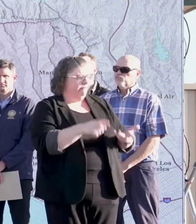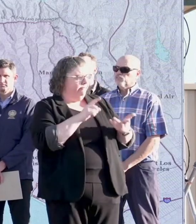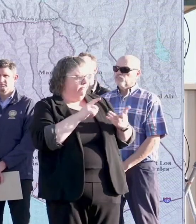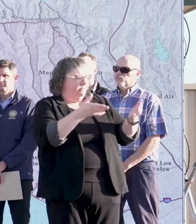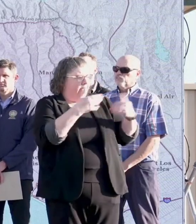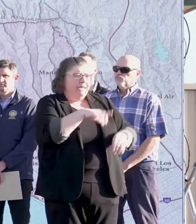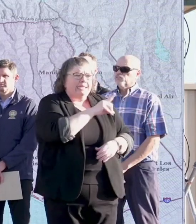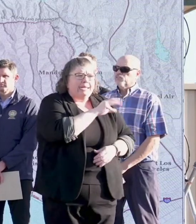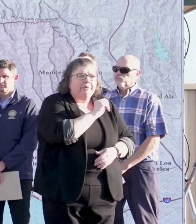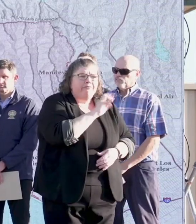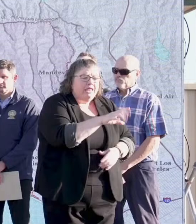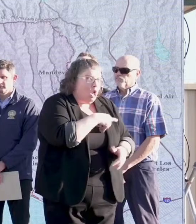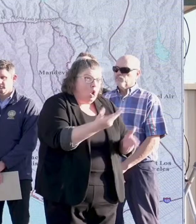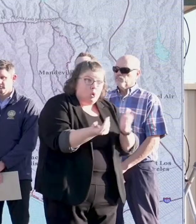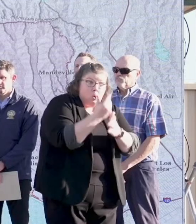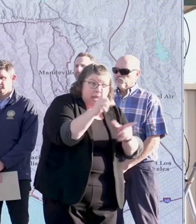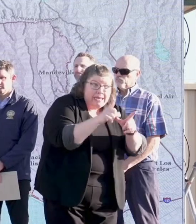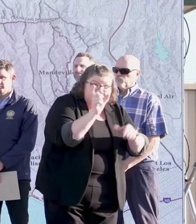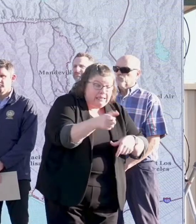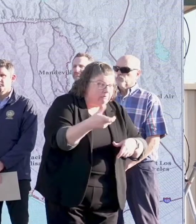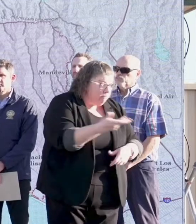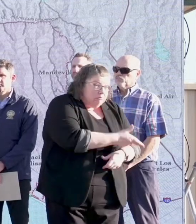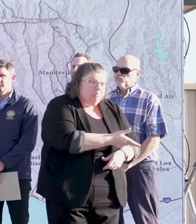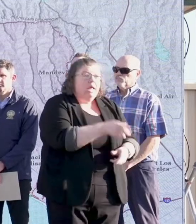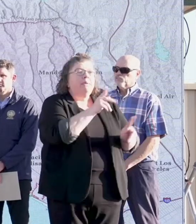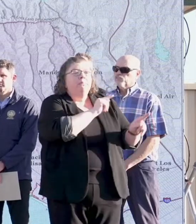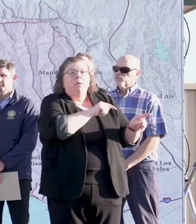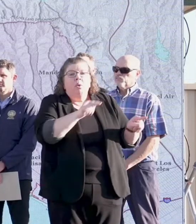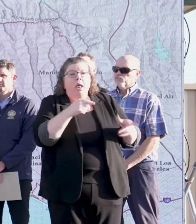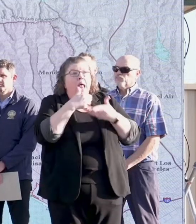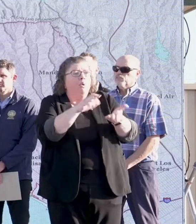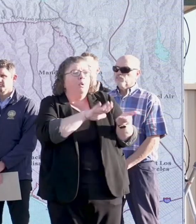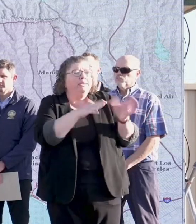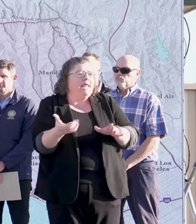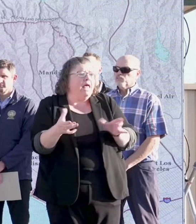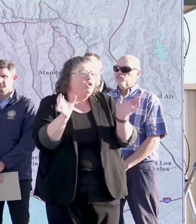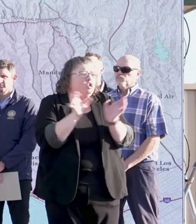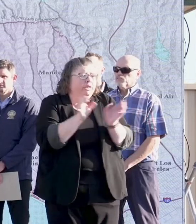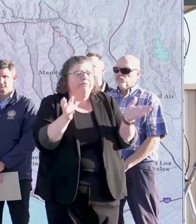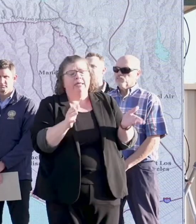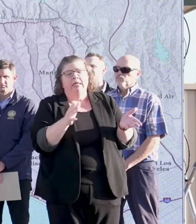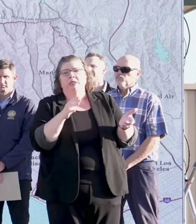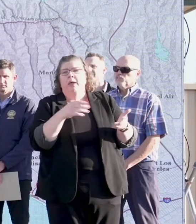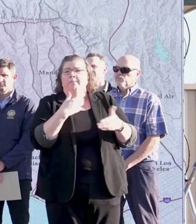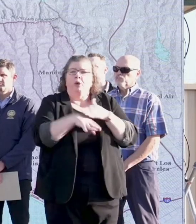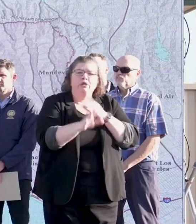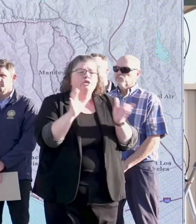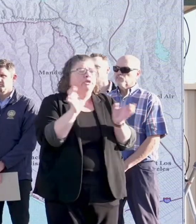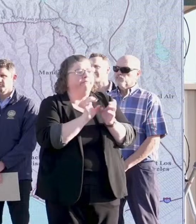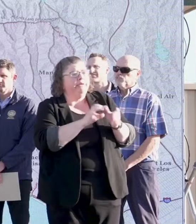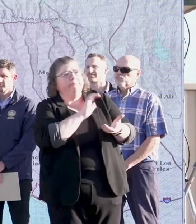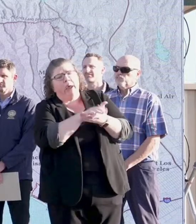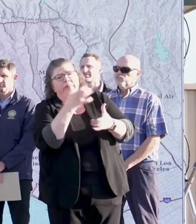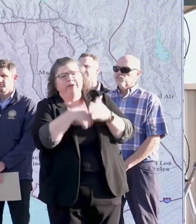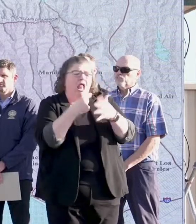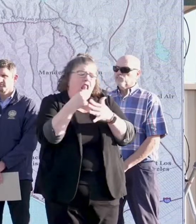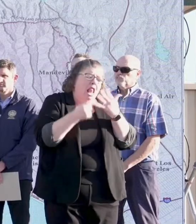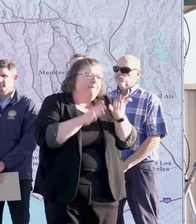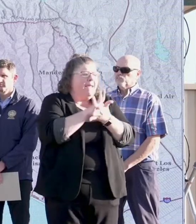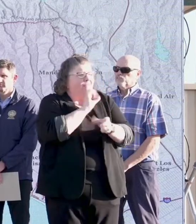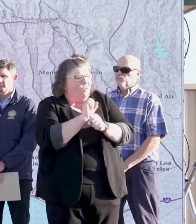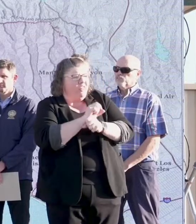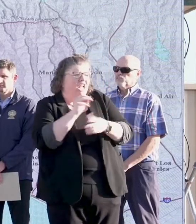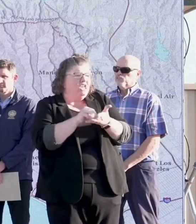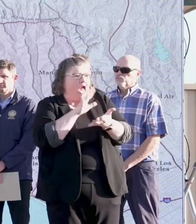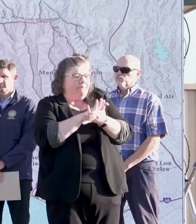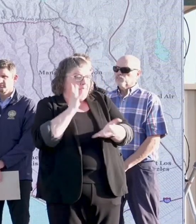assisting people with getting new driver's licenses. There's people there that are helping people with death certificates and birth certificates and marriage certificates and titles, all those documents